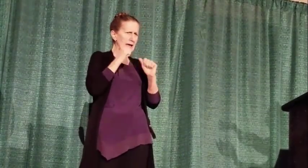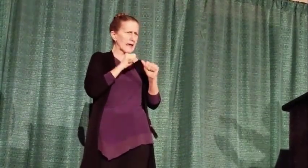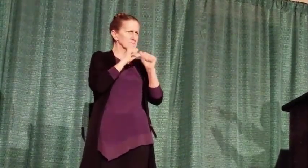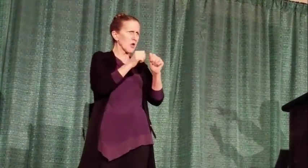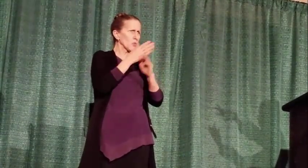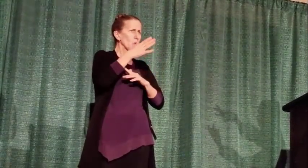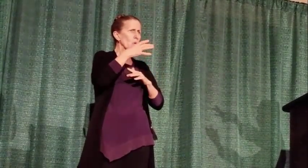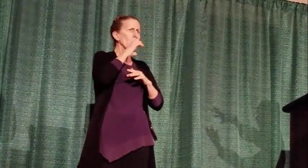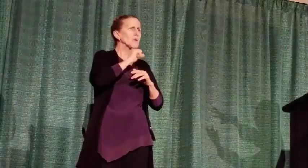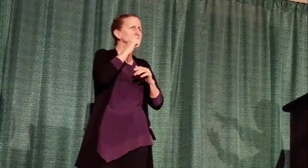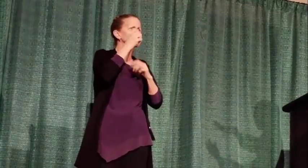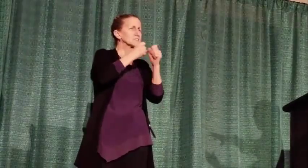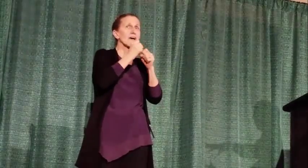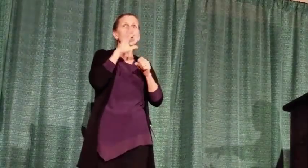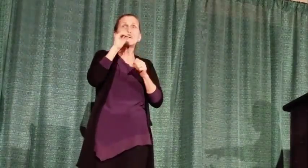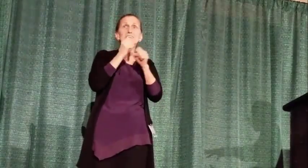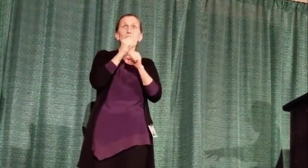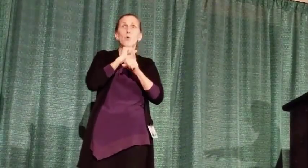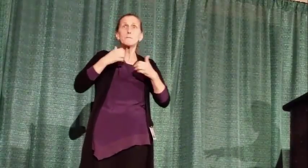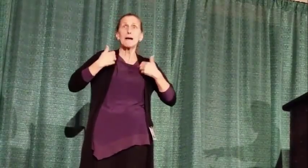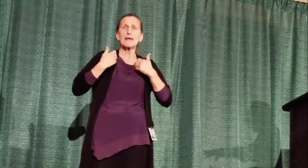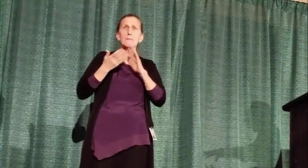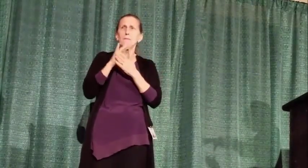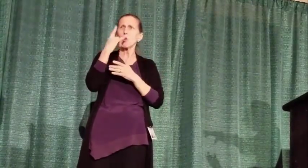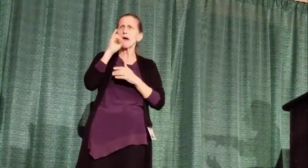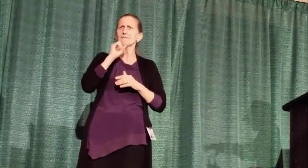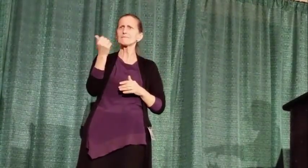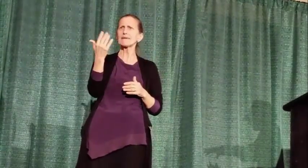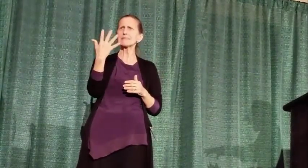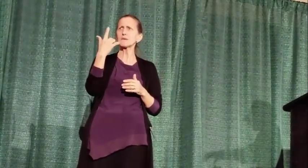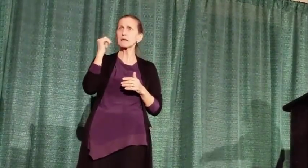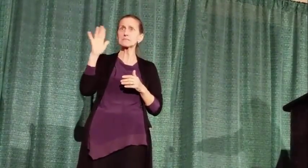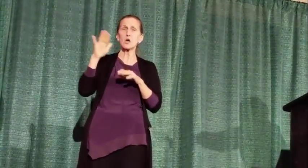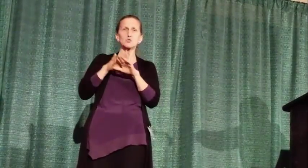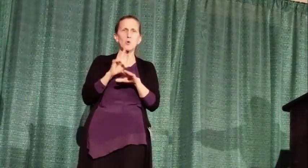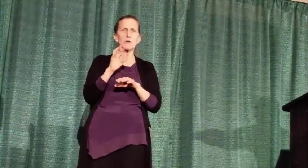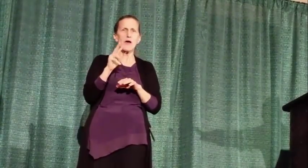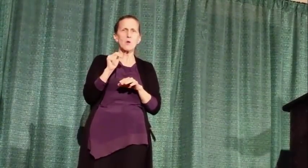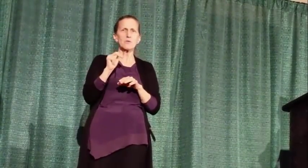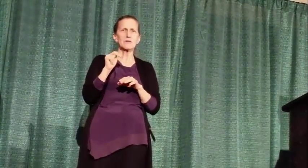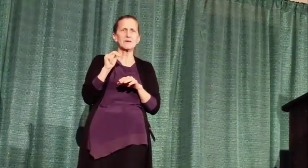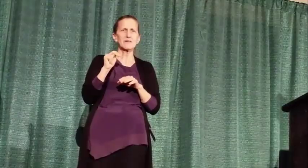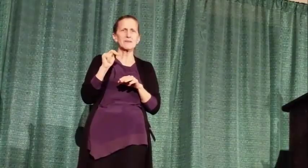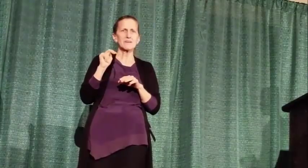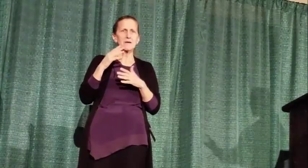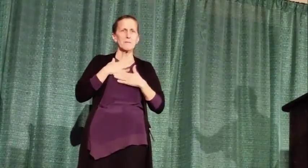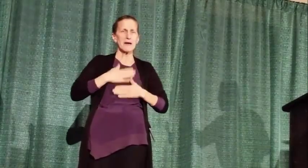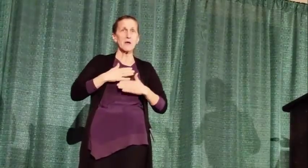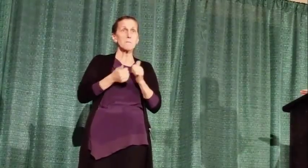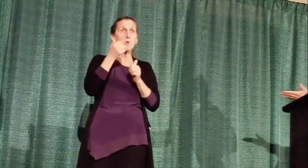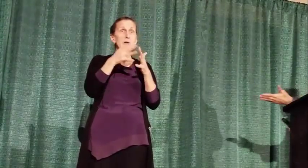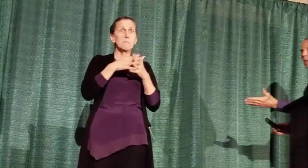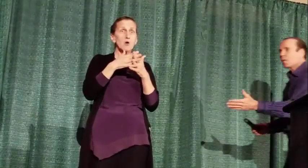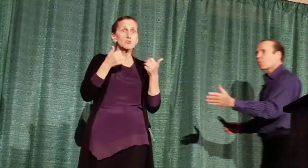the 50-year-old monkey looks like a 15-year-old monkey because we slow down the metabolic rate. You see, because most Americans, what are they trying to